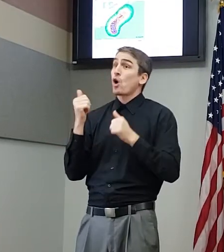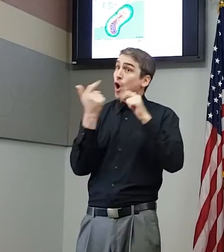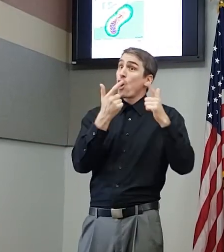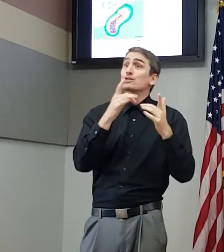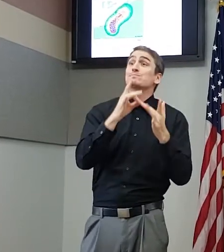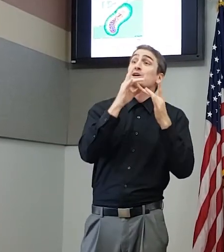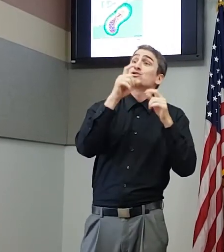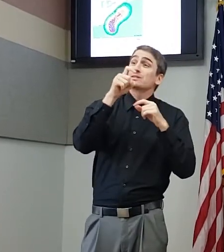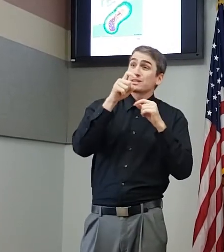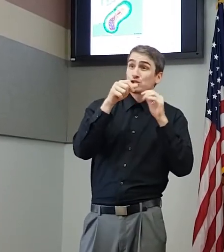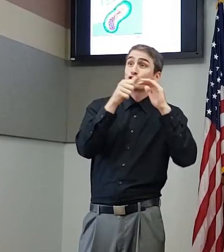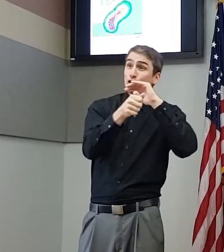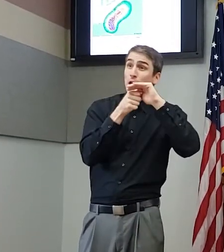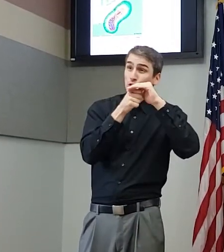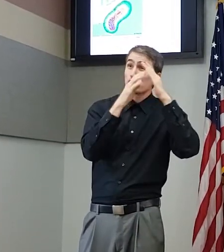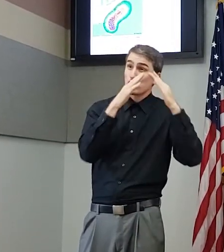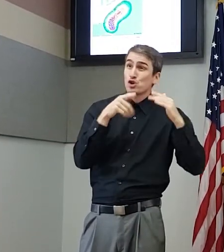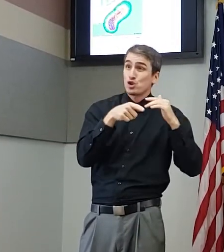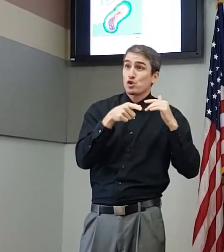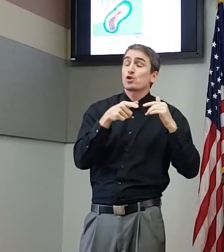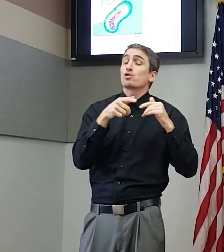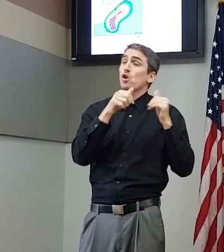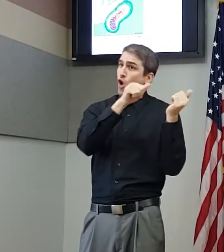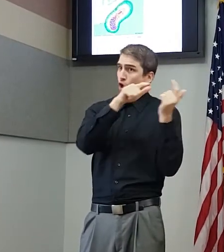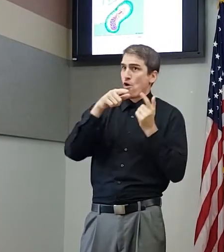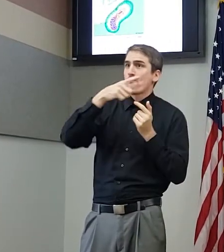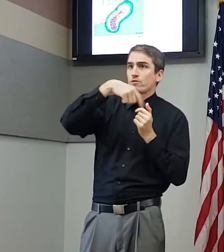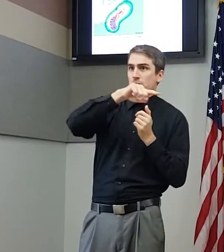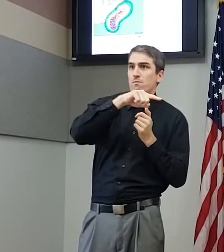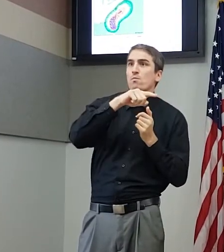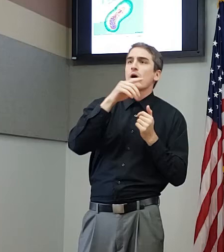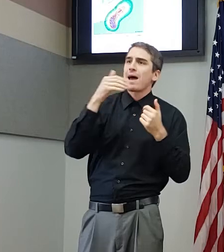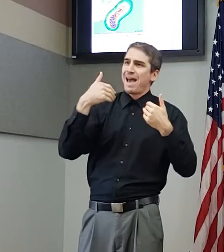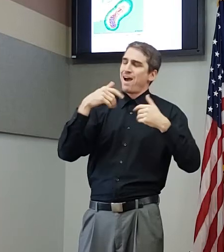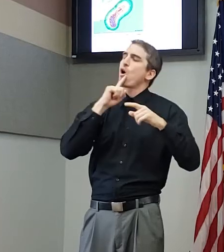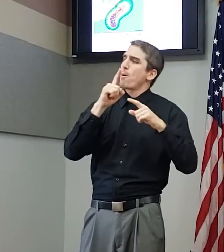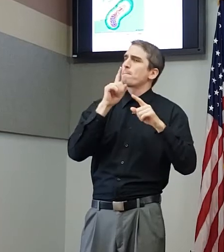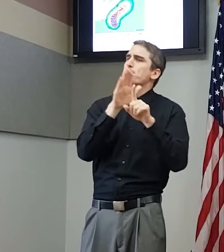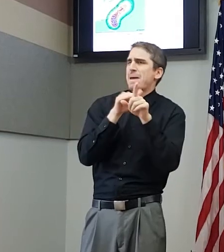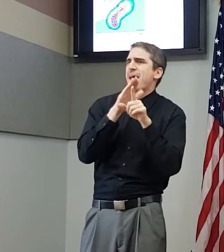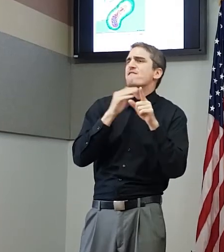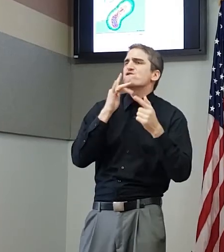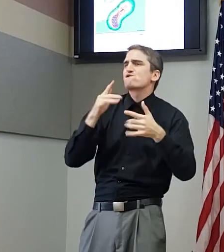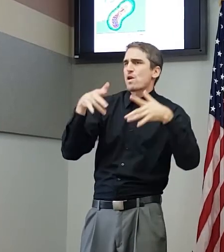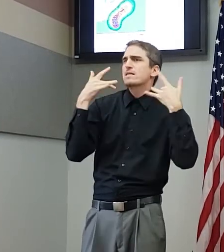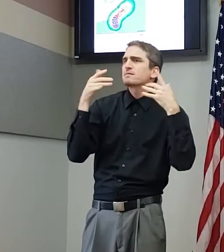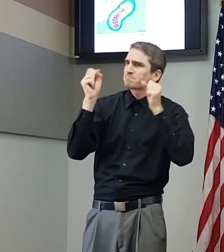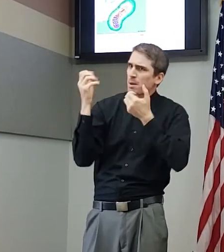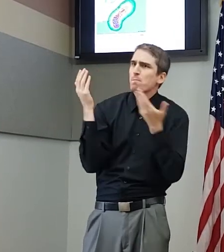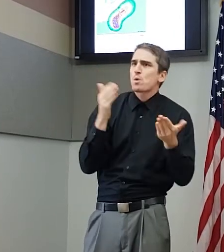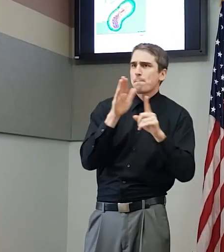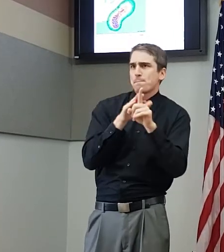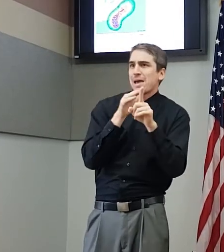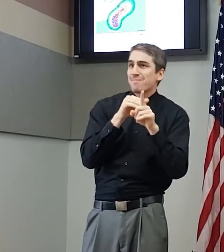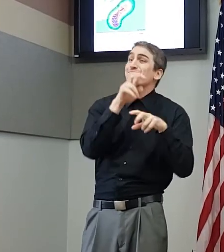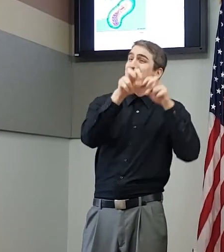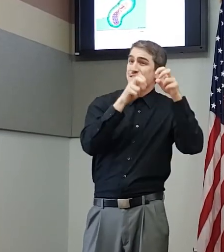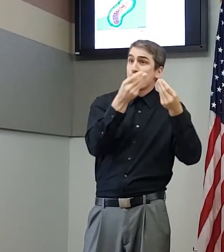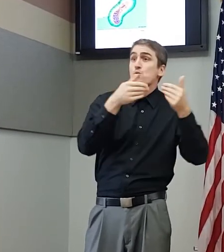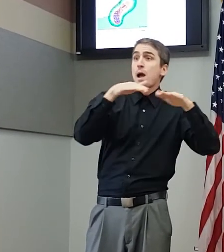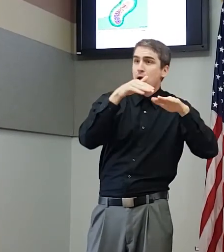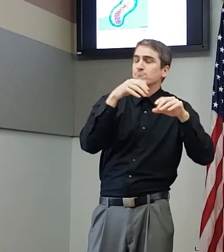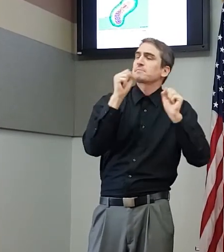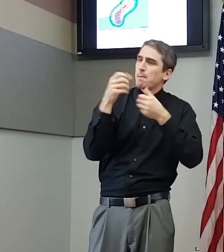and Patricia Boswell will talk about that more, but all of our special needs shelters are pet friendly. Our fairgrounds is pet friendly, and including some